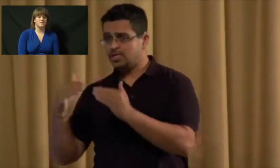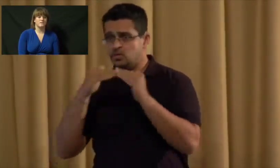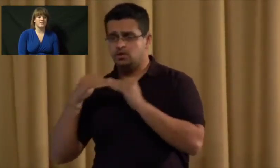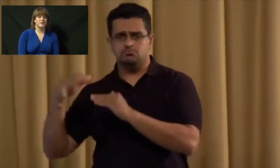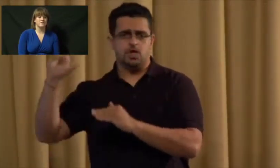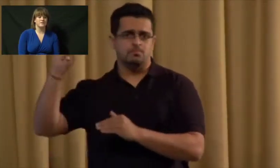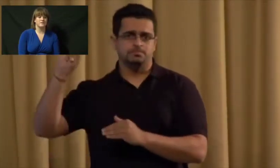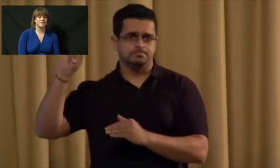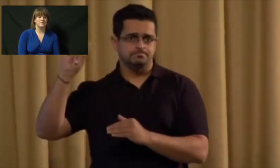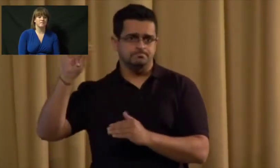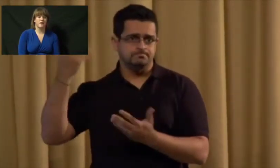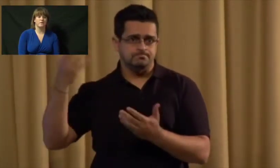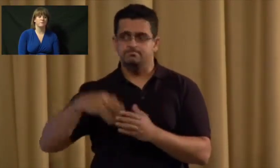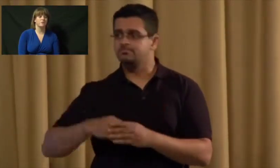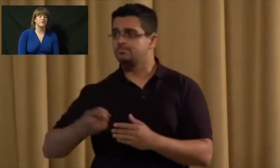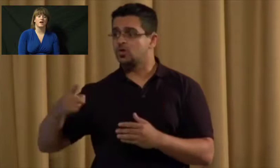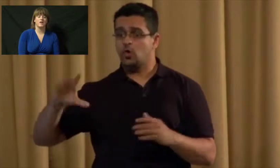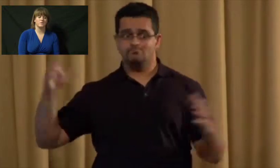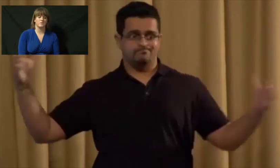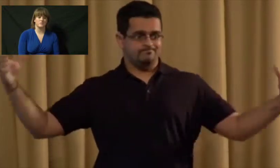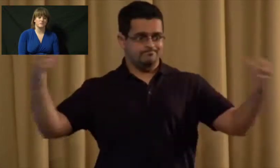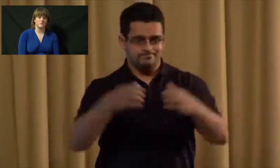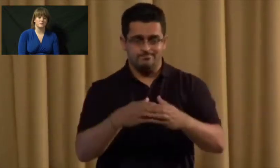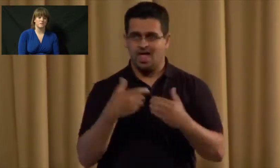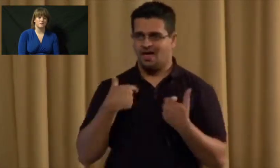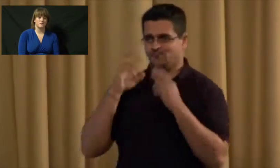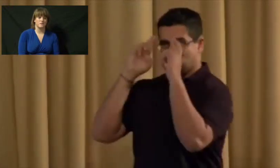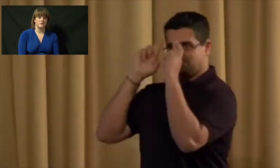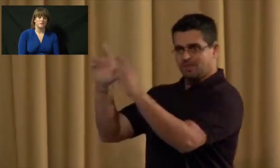developing countries, men and women are not equal.